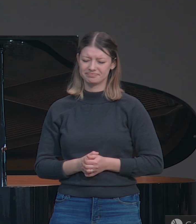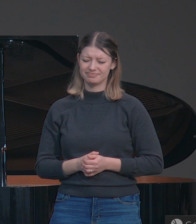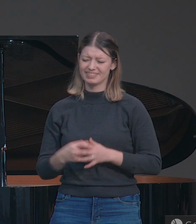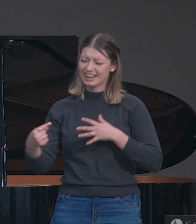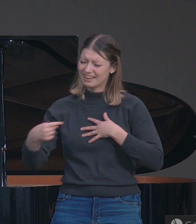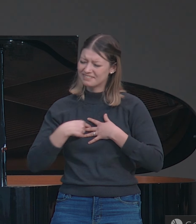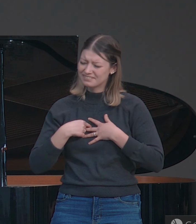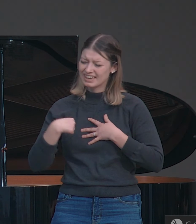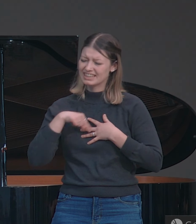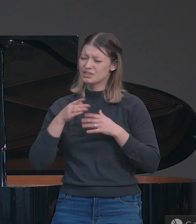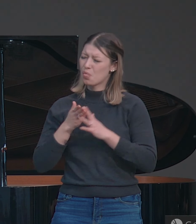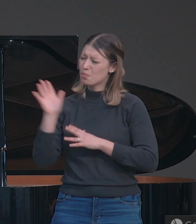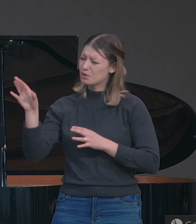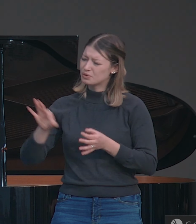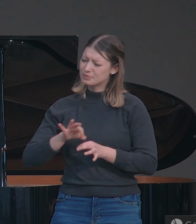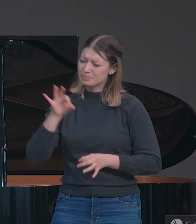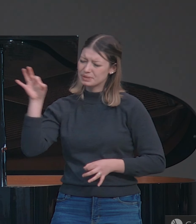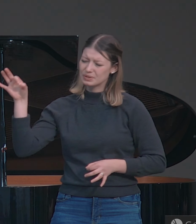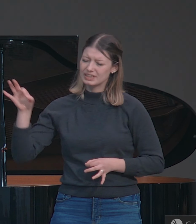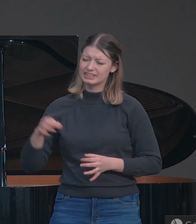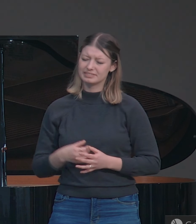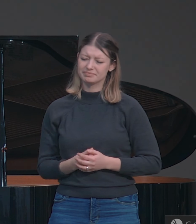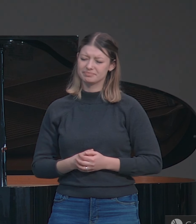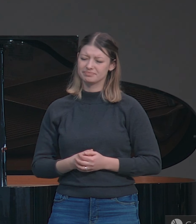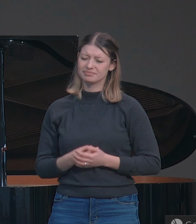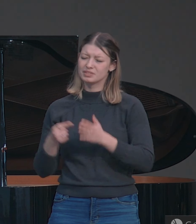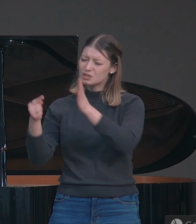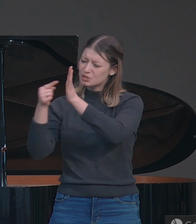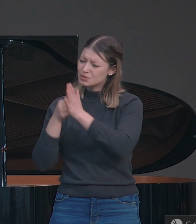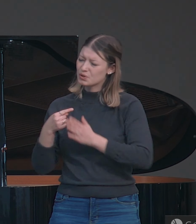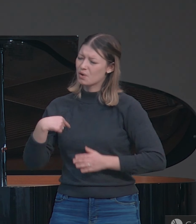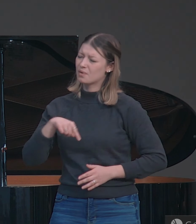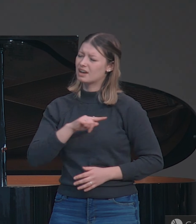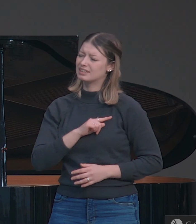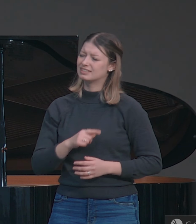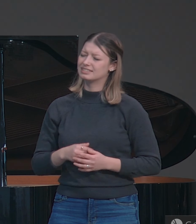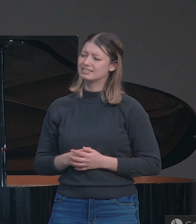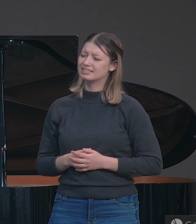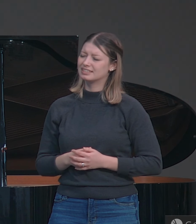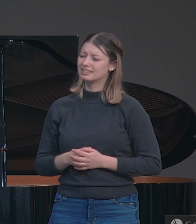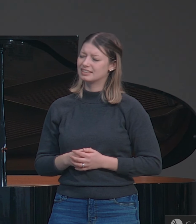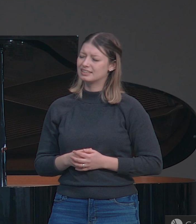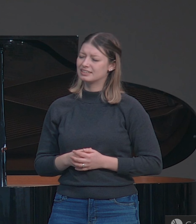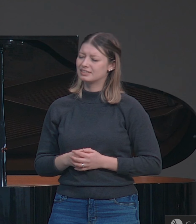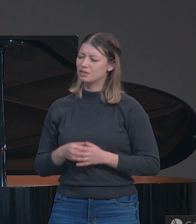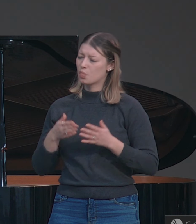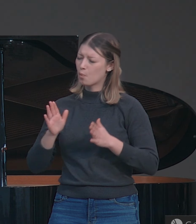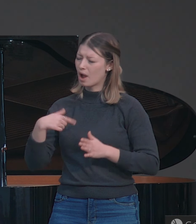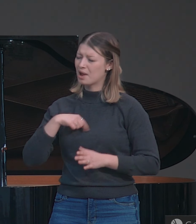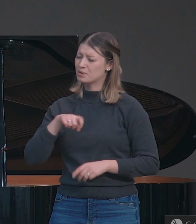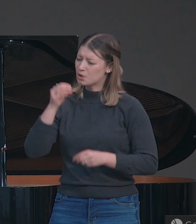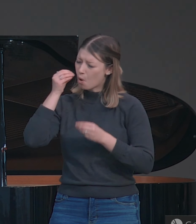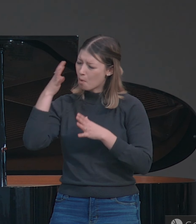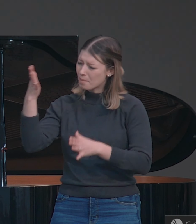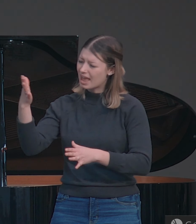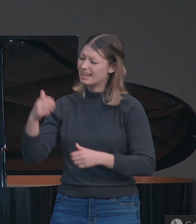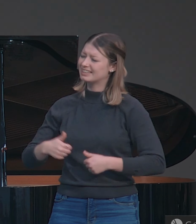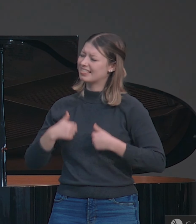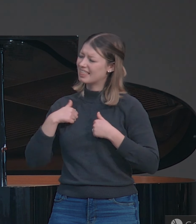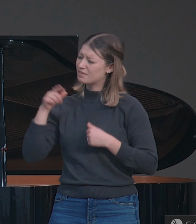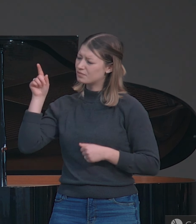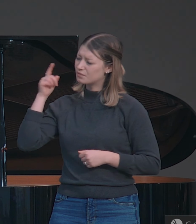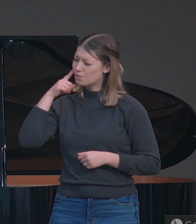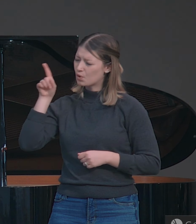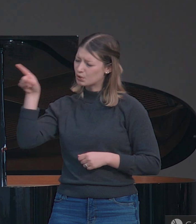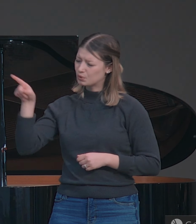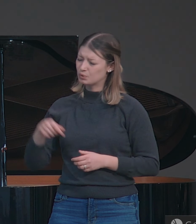Convict us through your Spirit. Show us, Lord, the way in which we should walk. May today